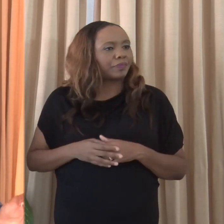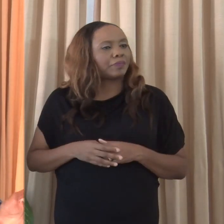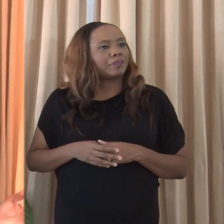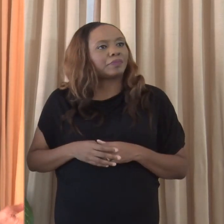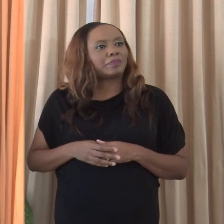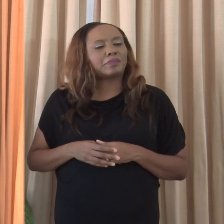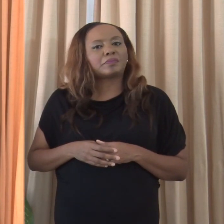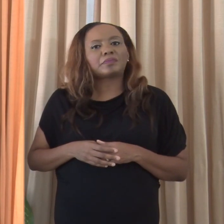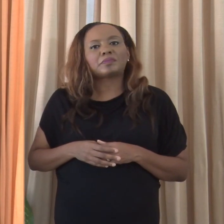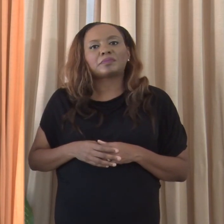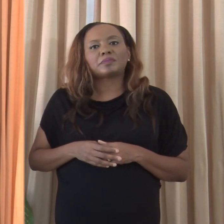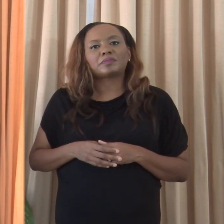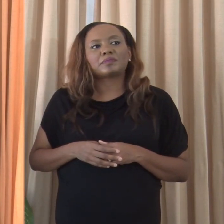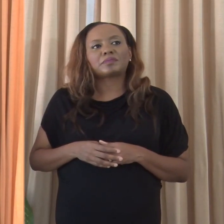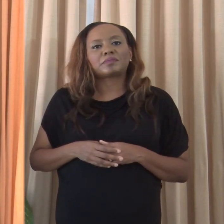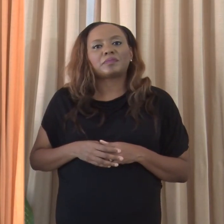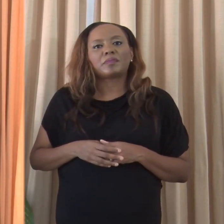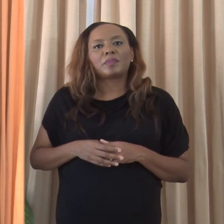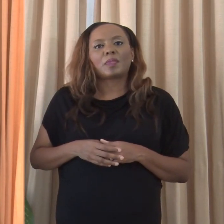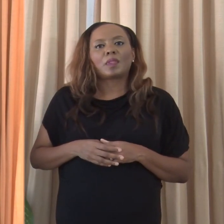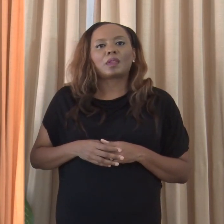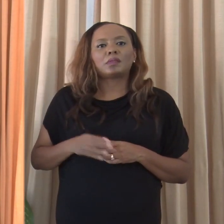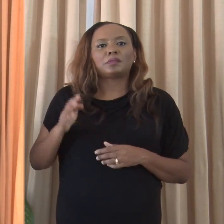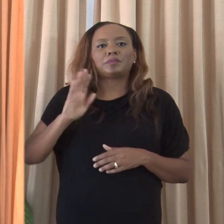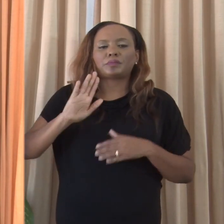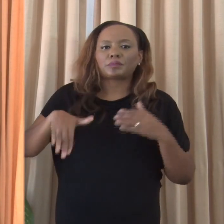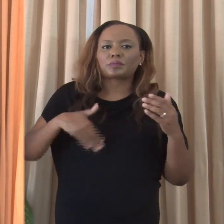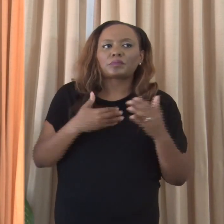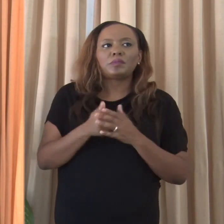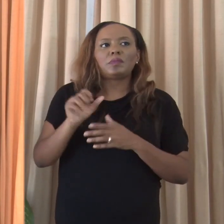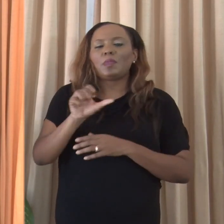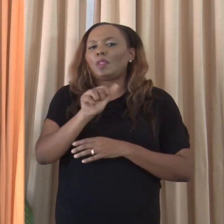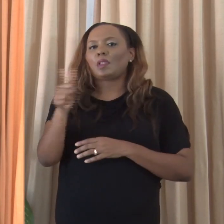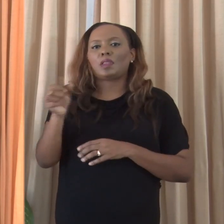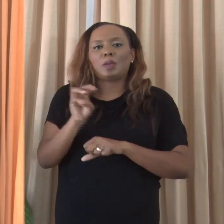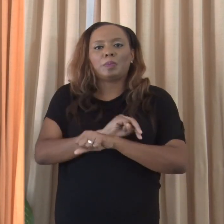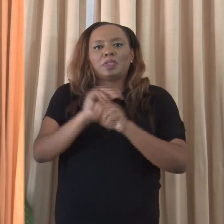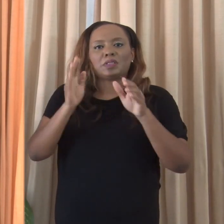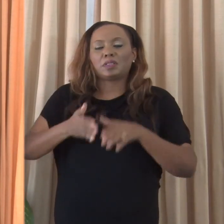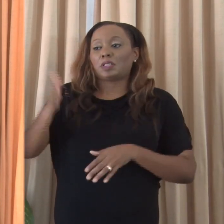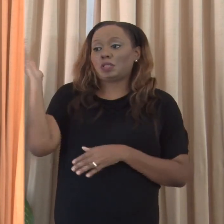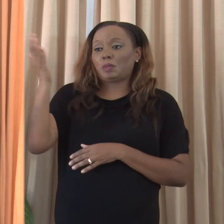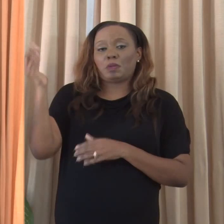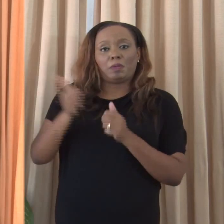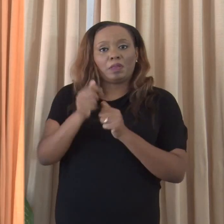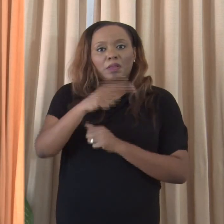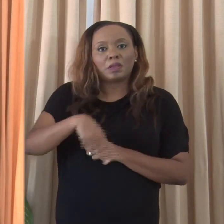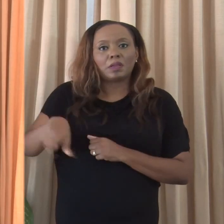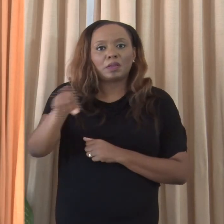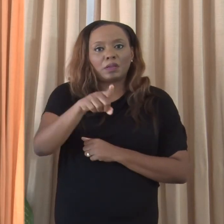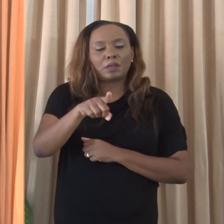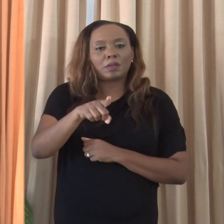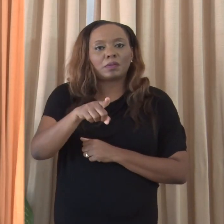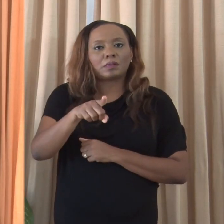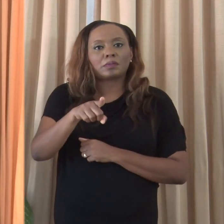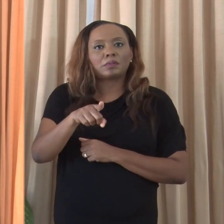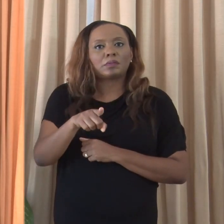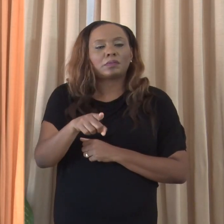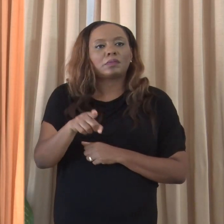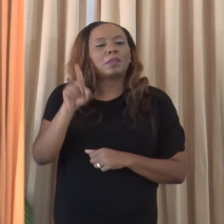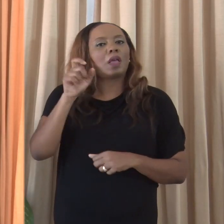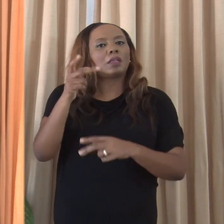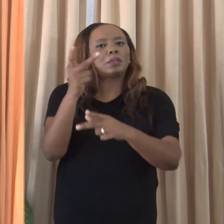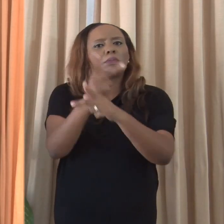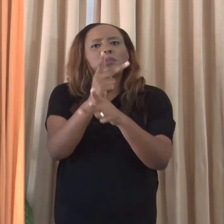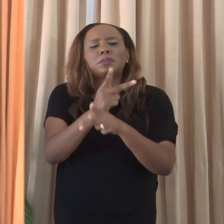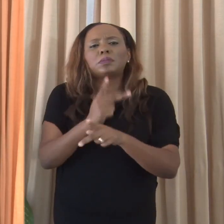this opportunity, as I think every other minister who's addressed the country is using the opportunity, to urge Barbadians to be as